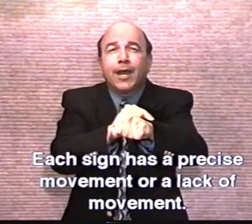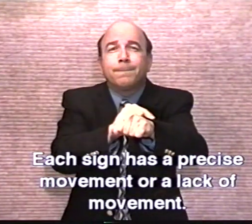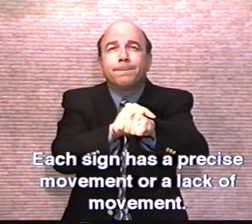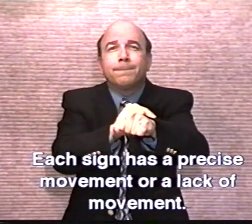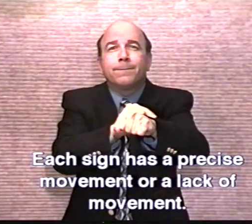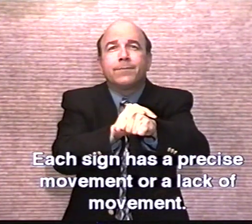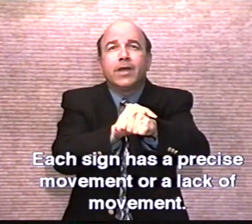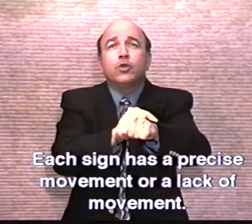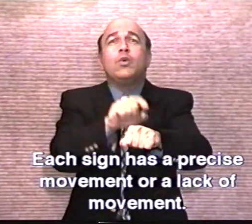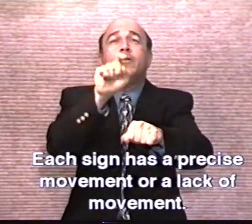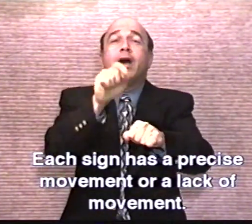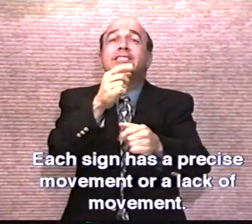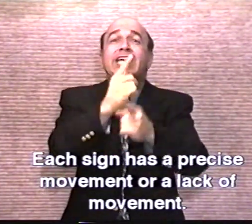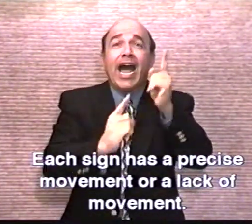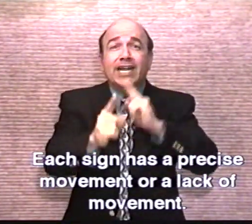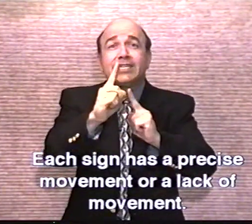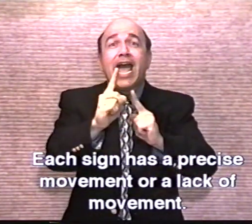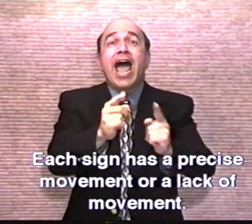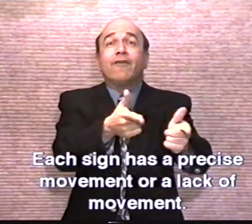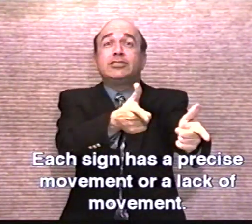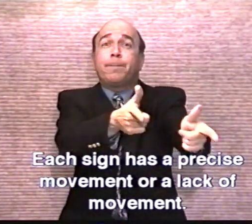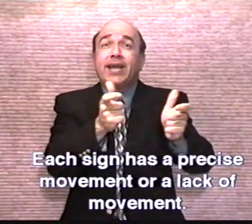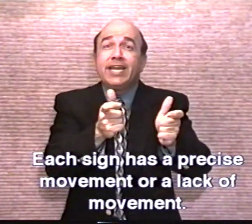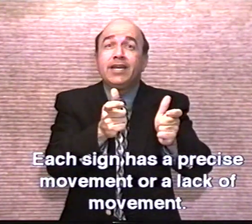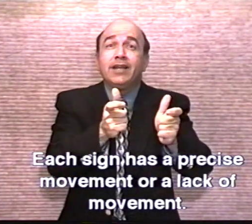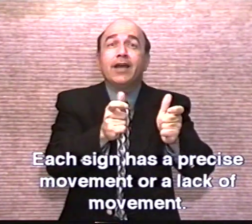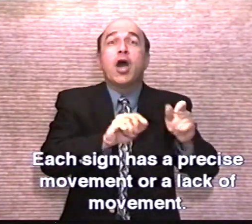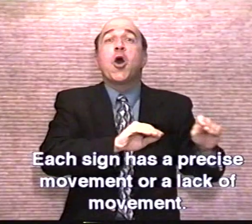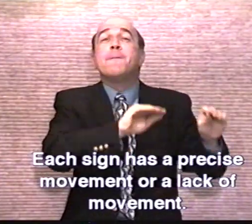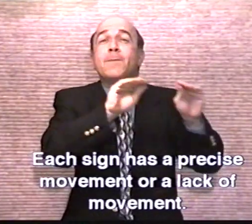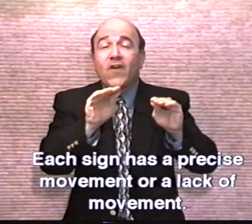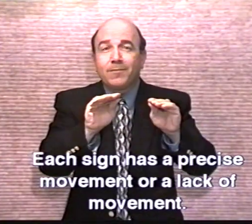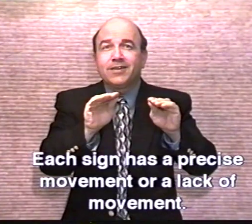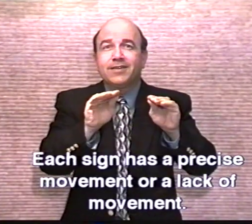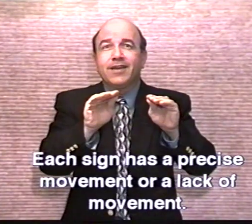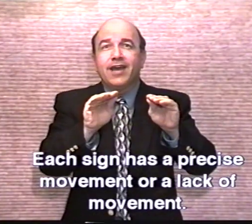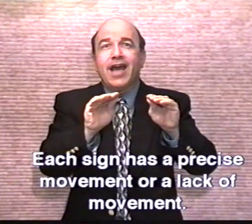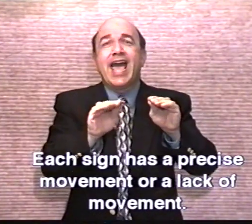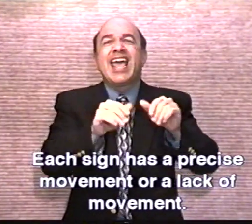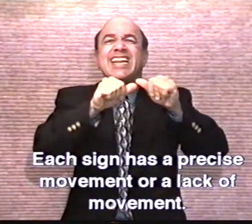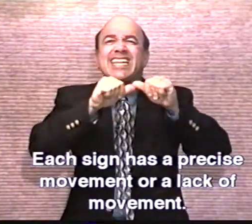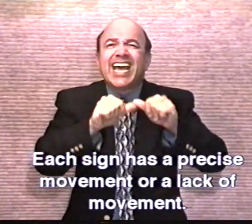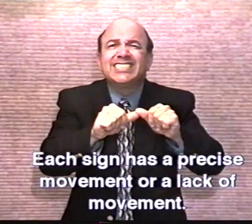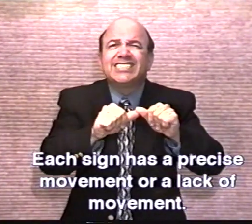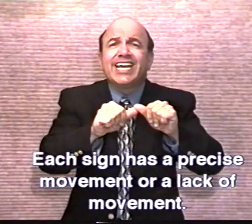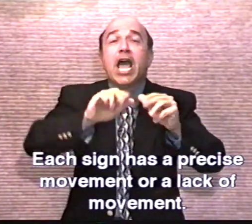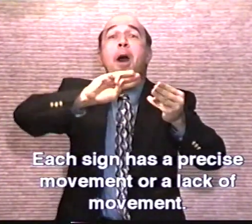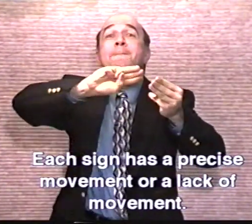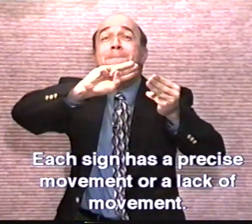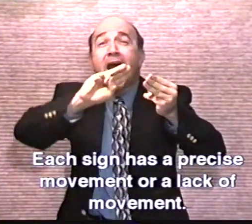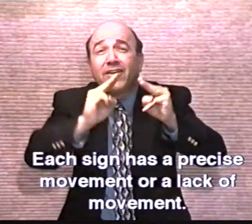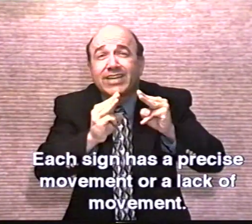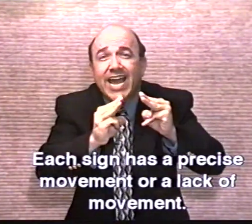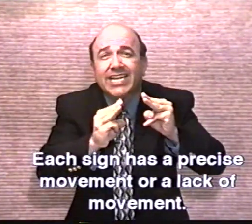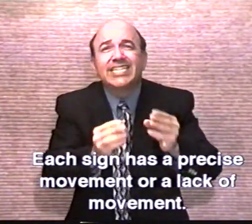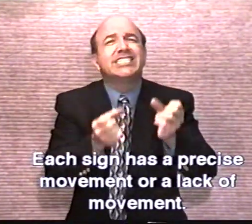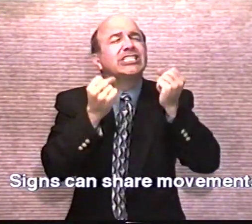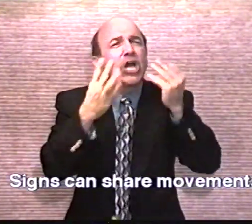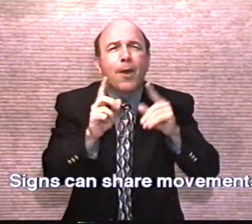time. Signs have speed, movement, intensity, modification, so